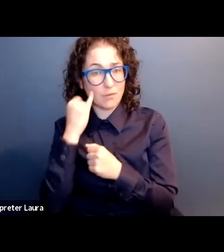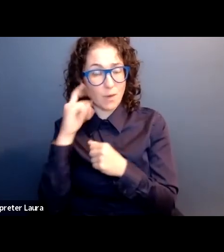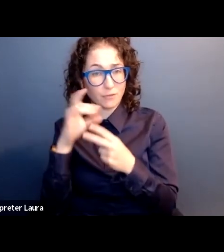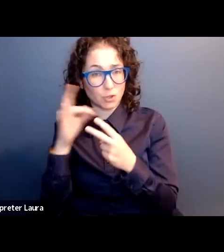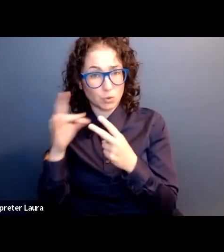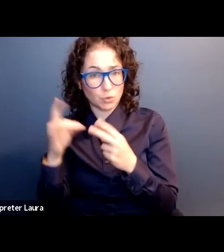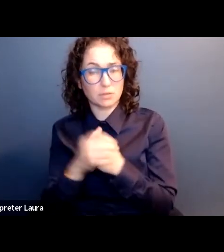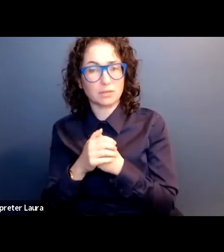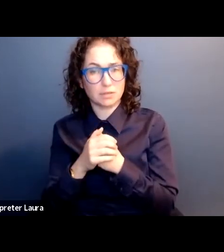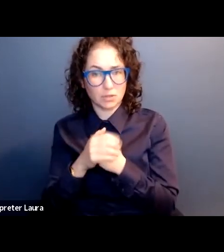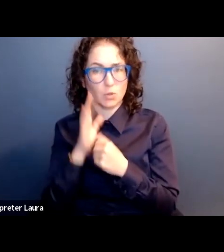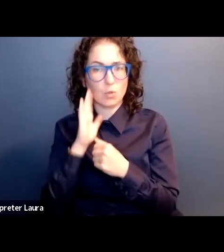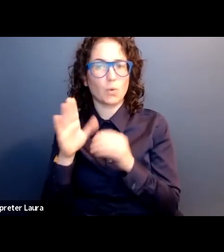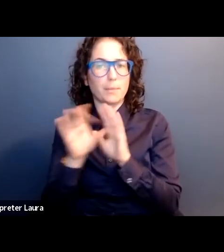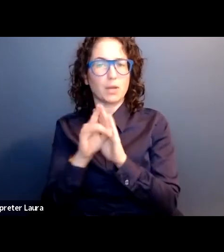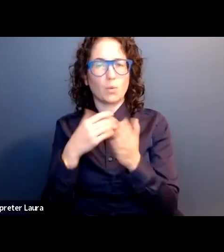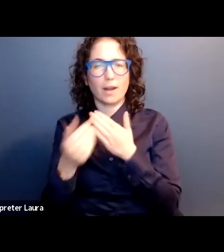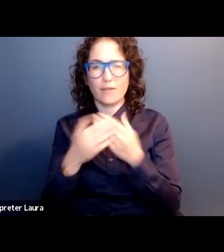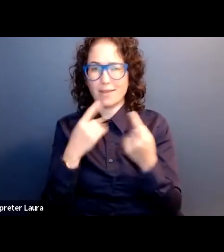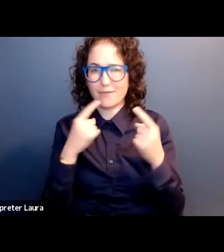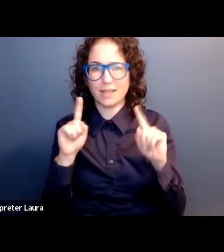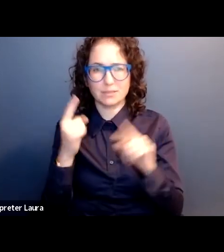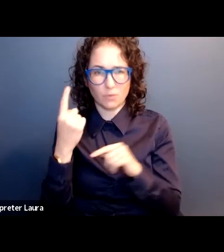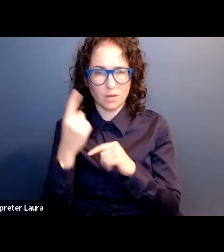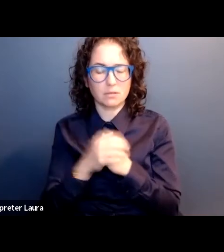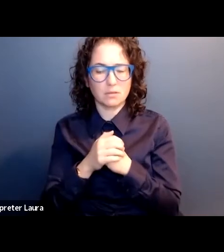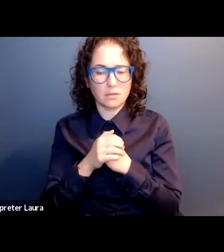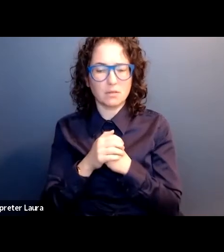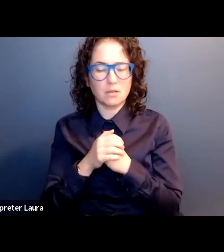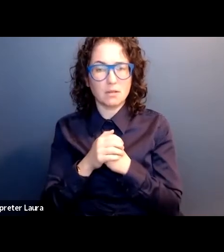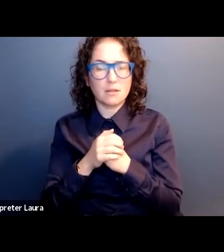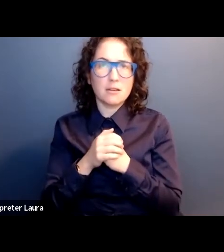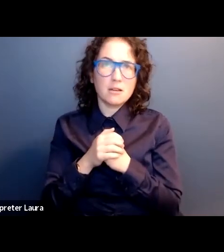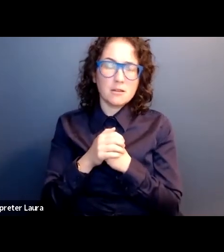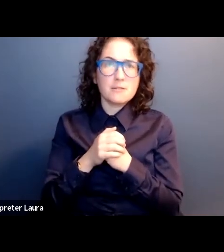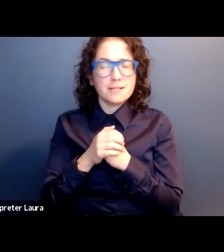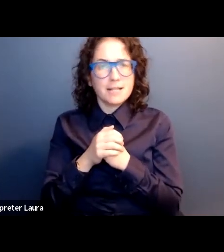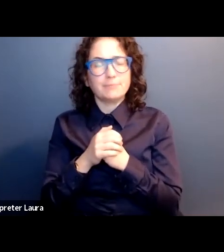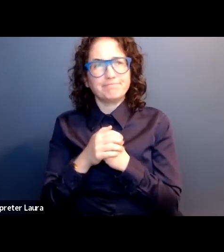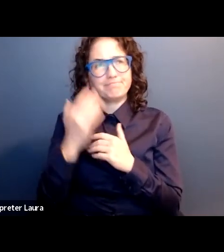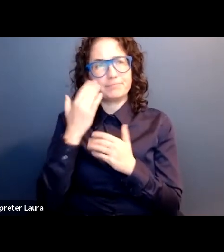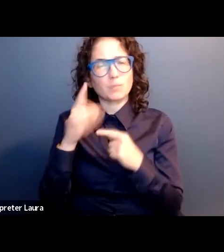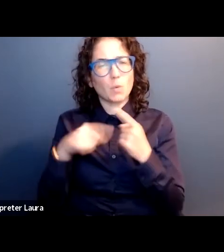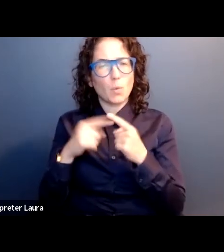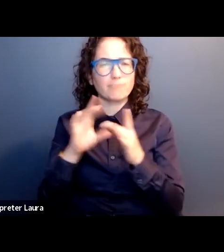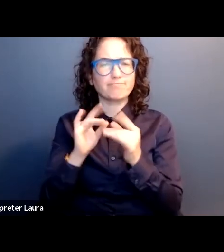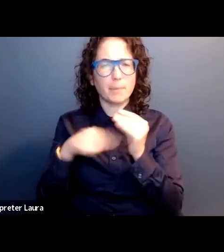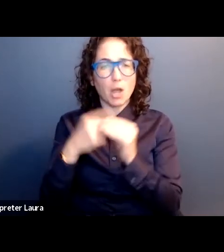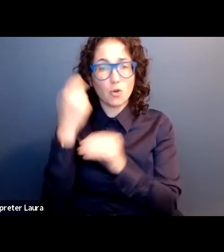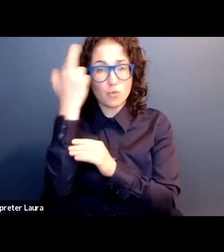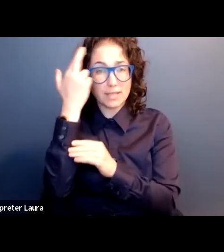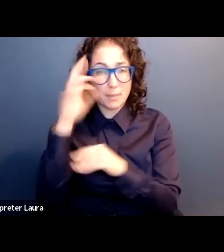we choose the effective ones. So this is kind of when we talk about the reasonable accommodation